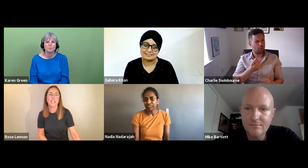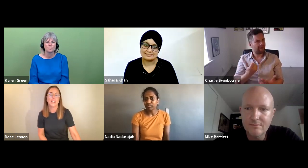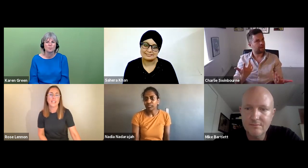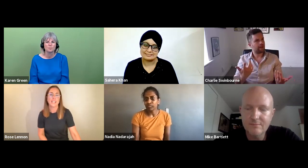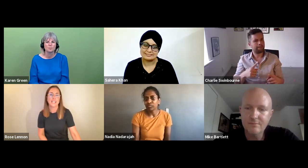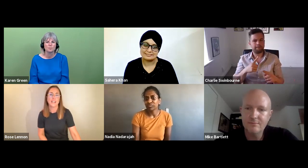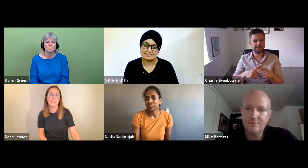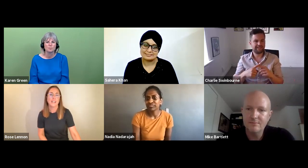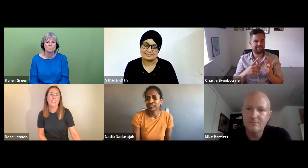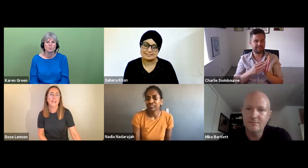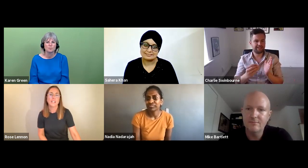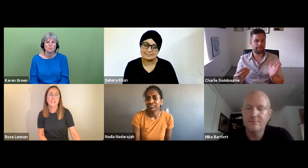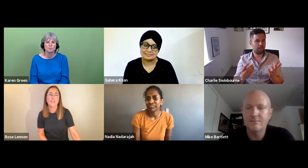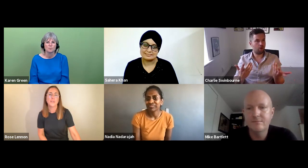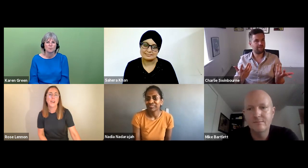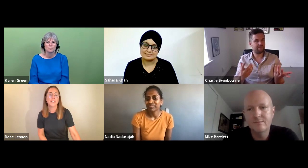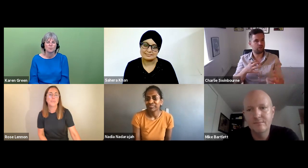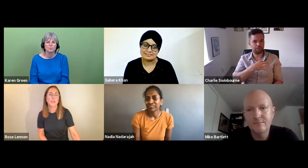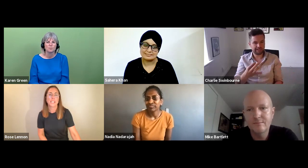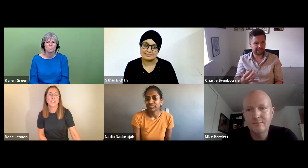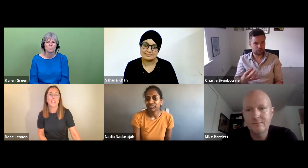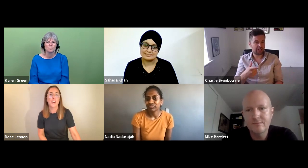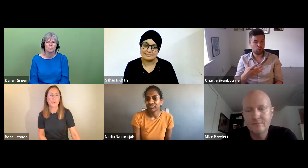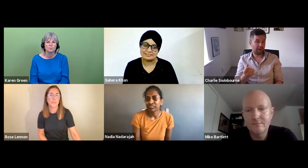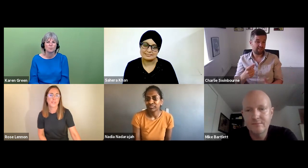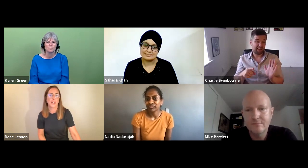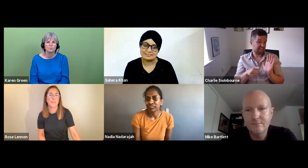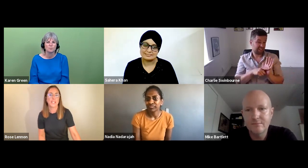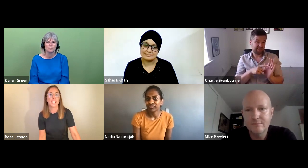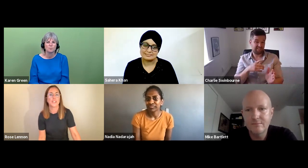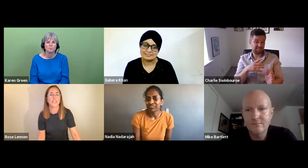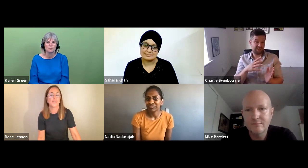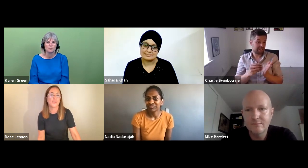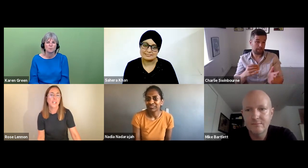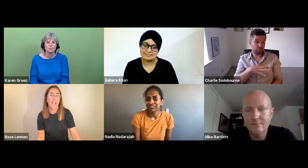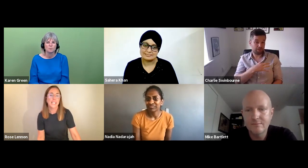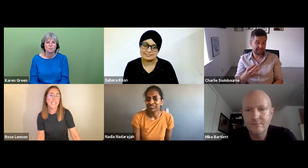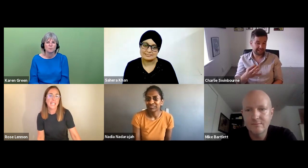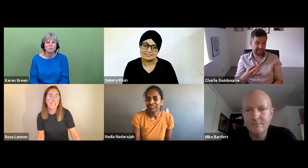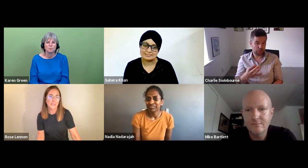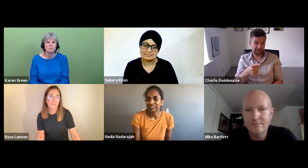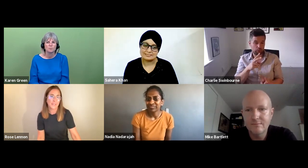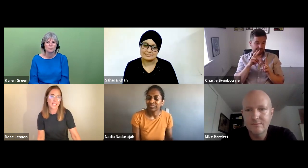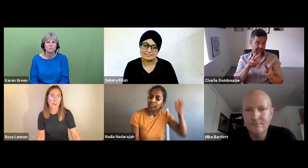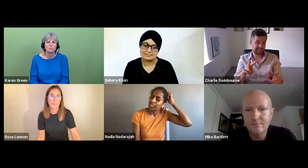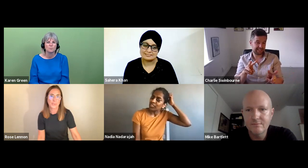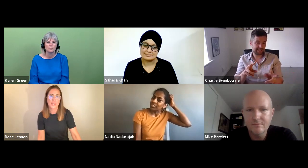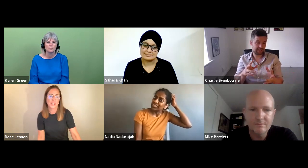TV and theatre, Nadia, do you have any positive examples of representation or any negative examples that